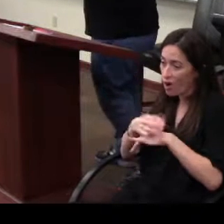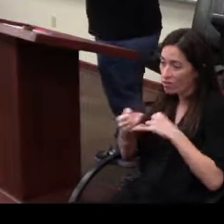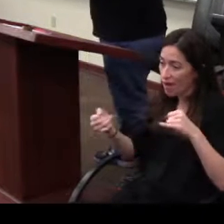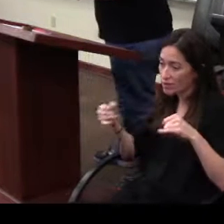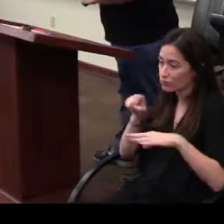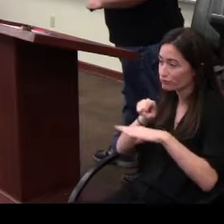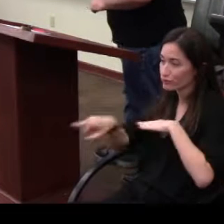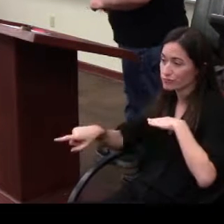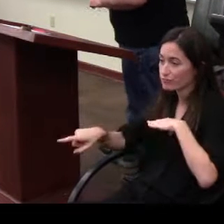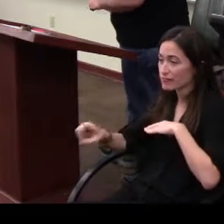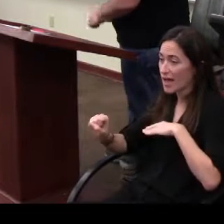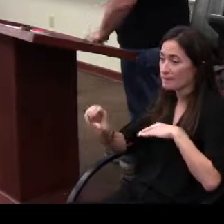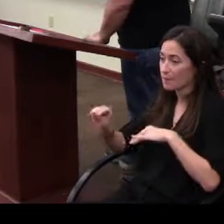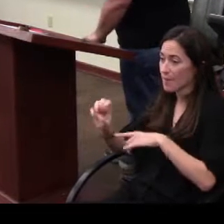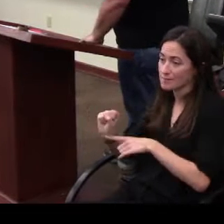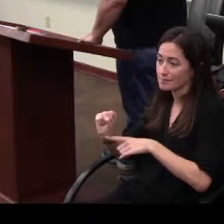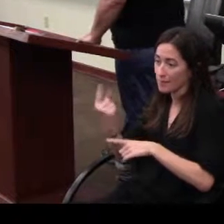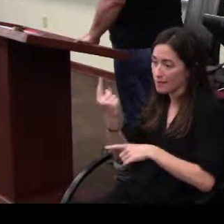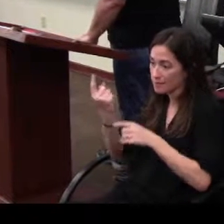So,